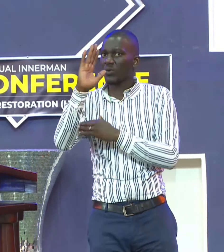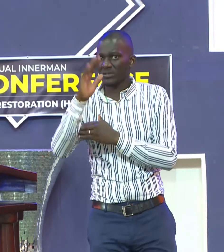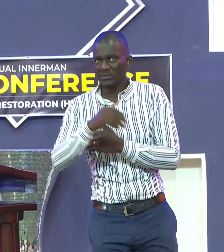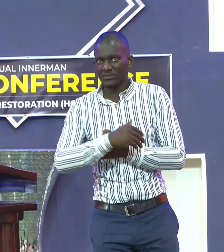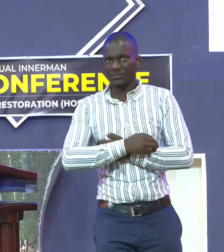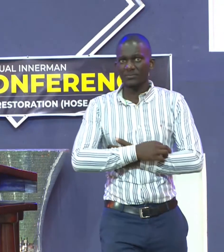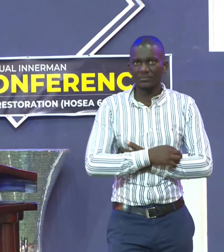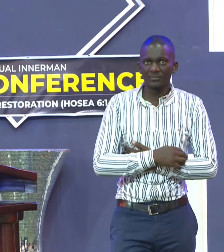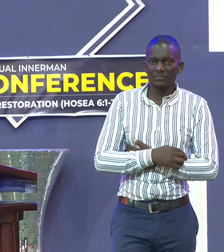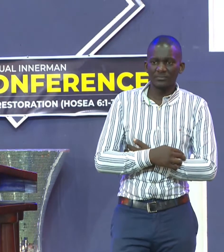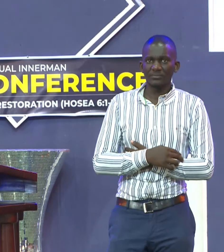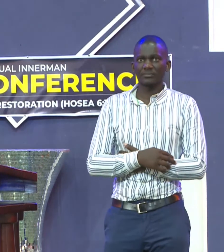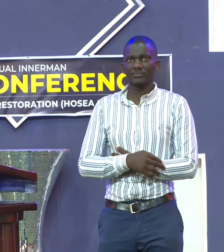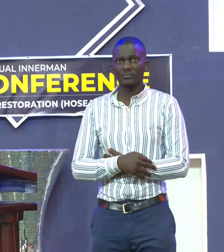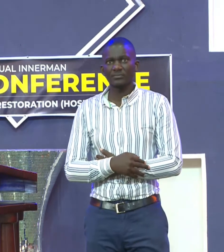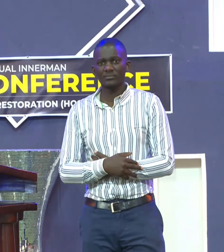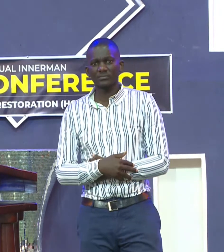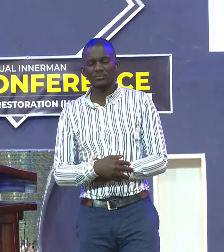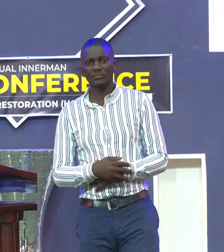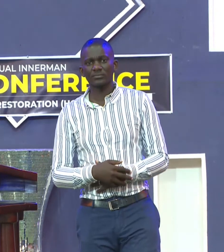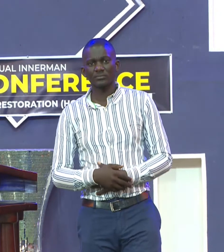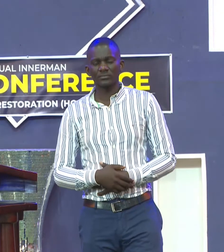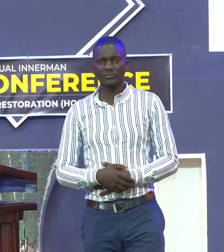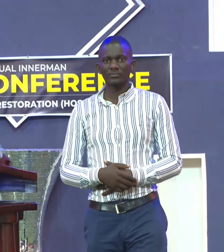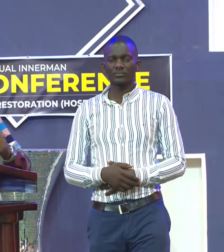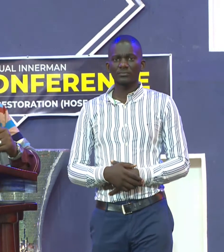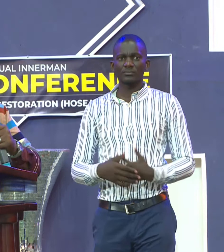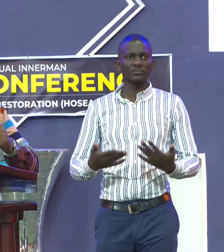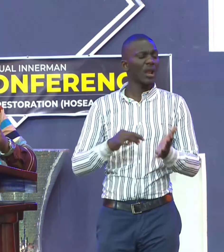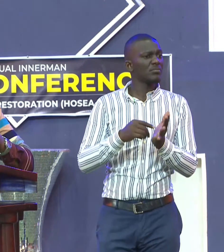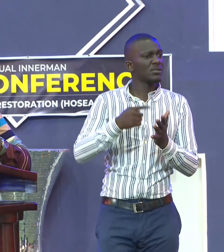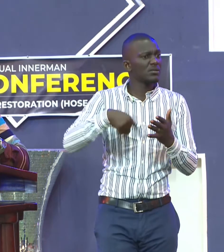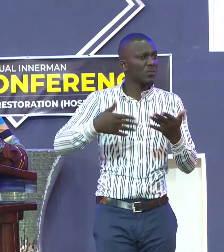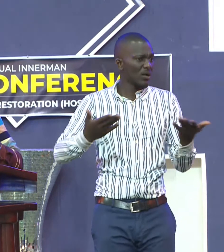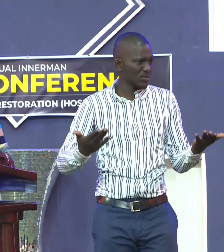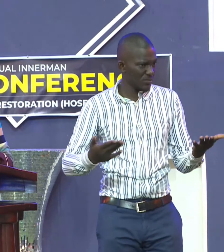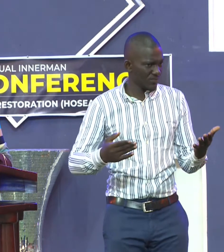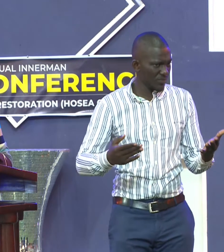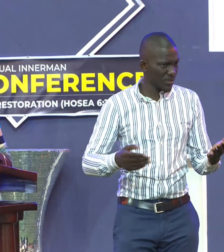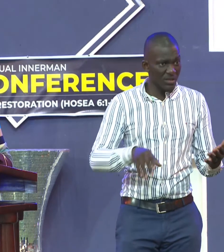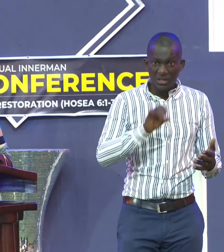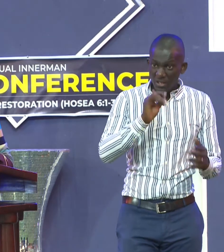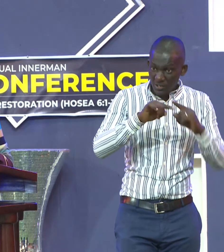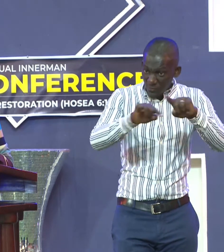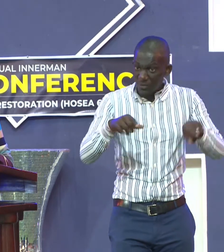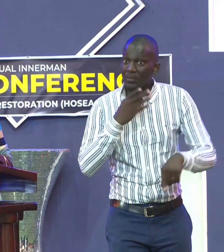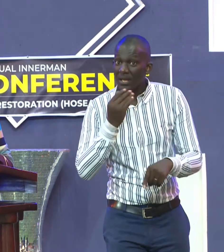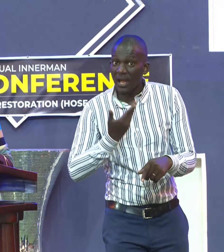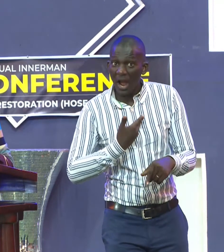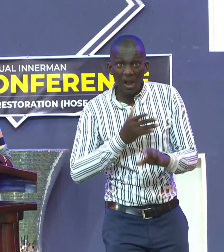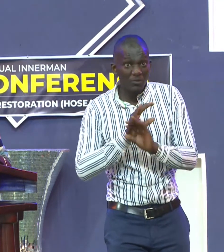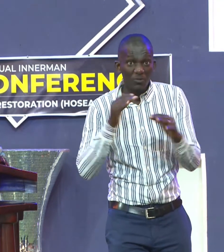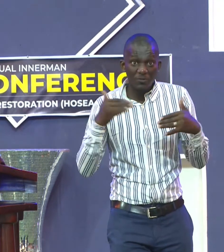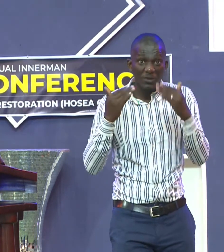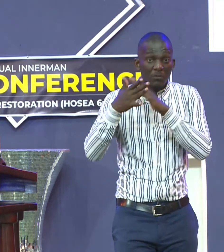and his household after him to keep the way of the Lord. Kitegeeza ffe abasajja bwe tuba tetulina ntiisa. Meaning that we